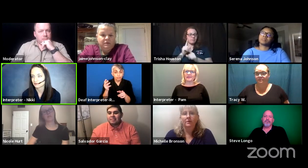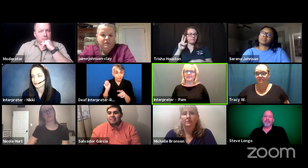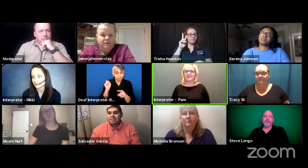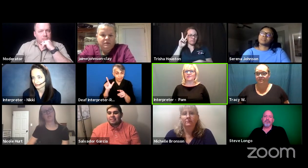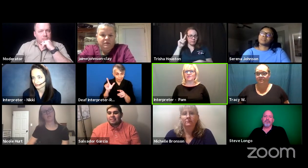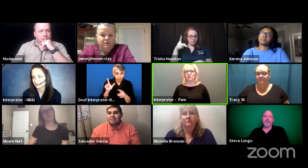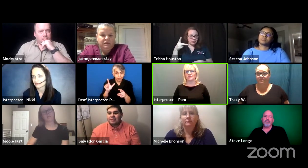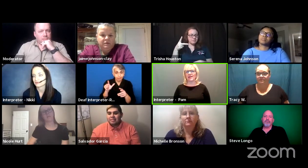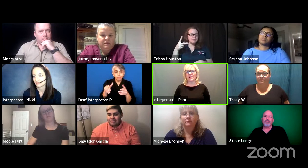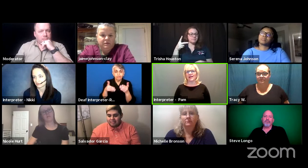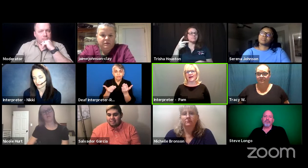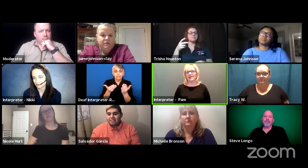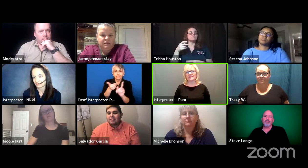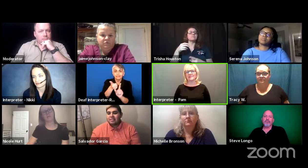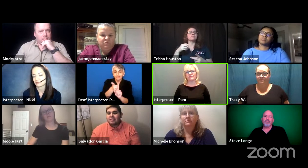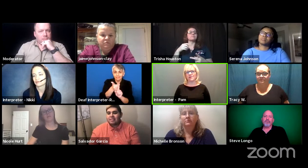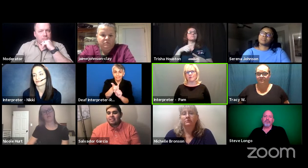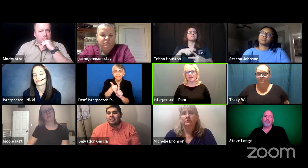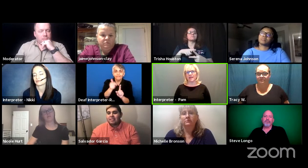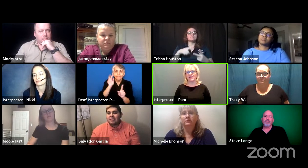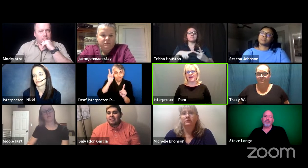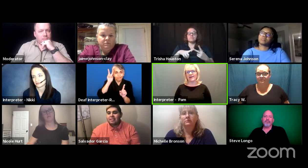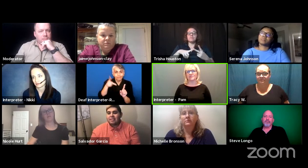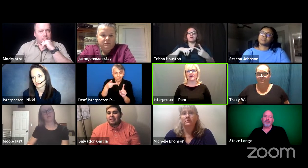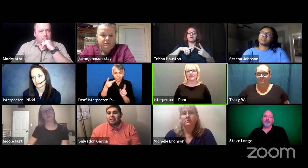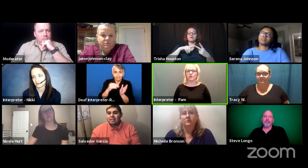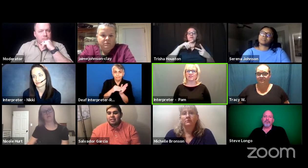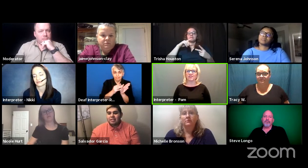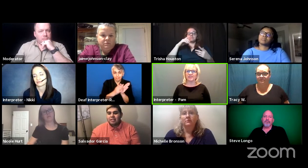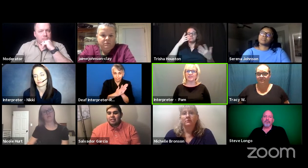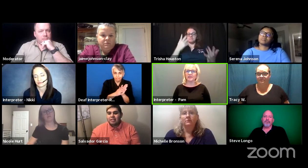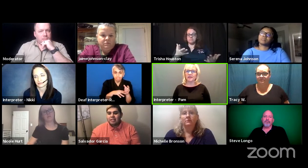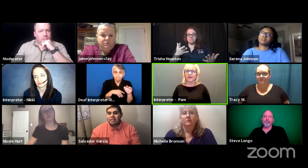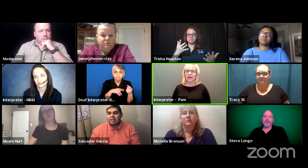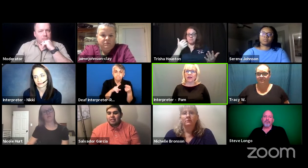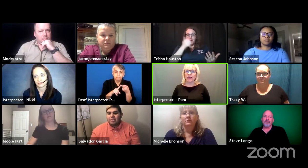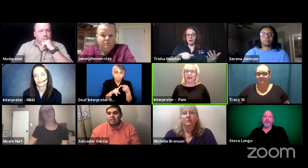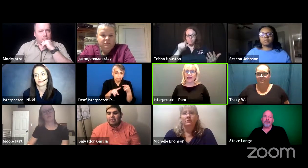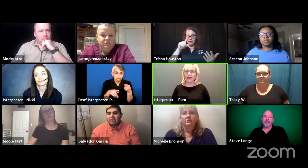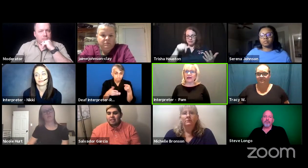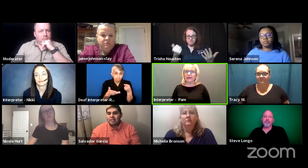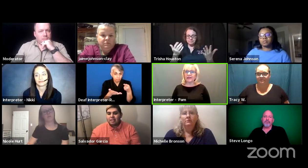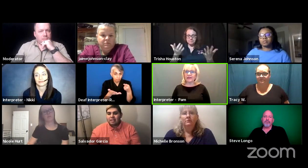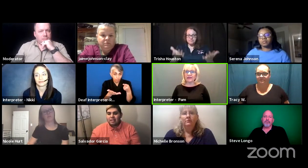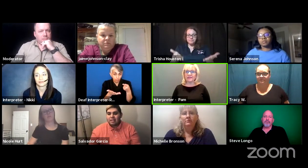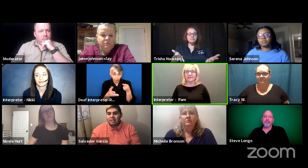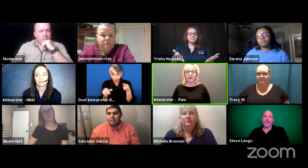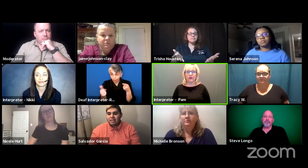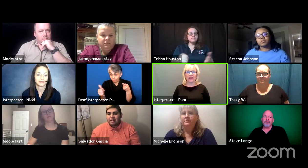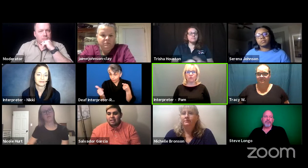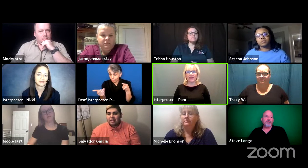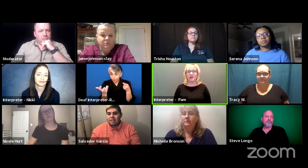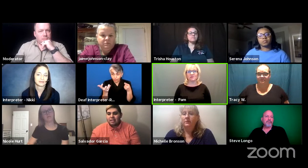Yes, so Sal has self-nominated as vice president. And is there anyone